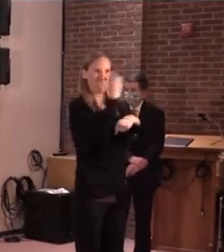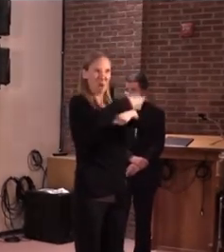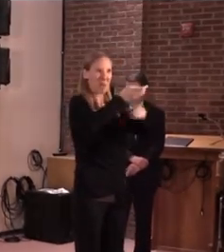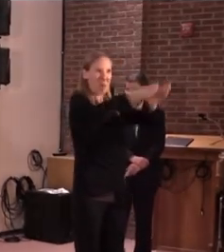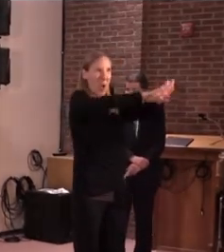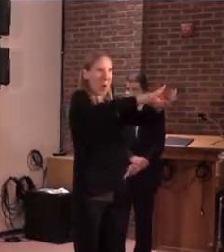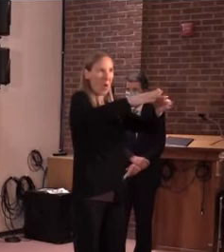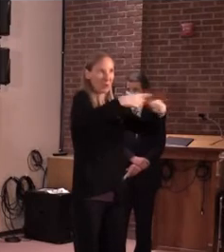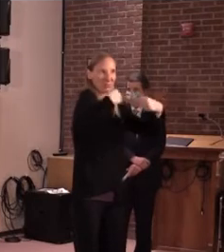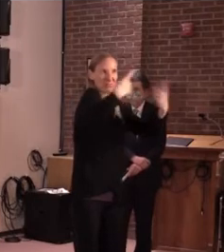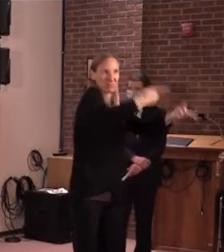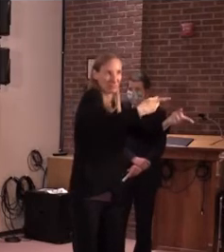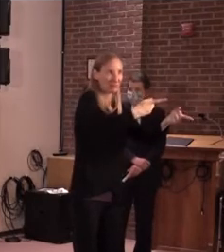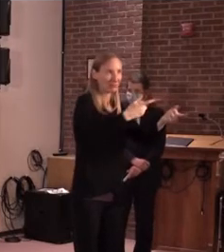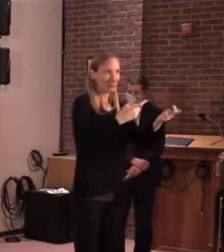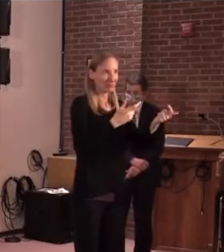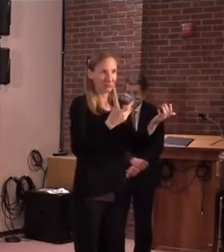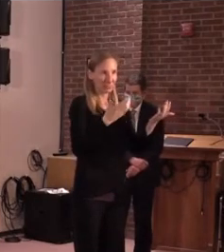Secretary Curley.